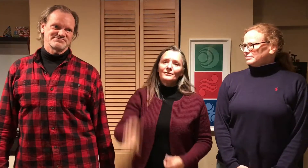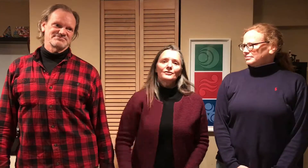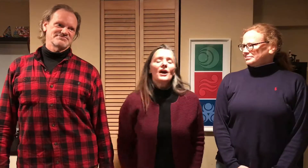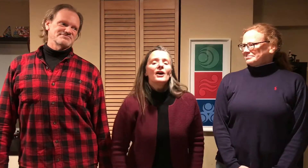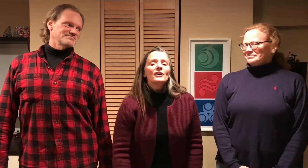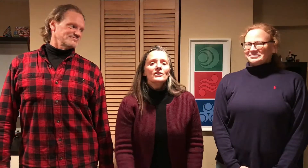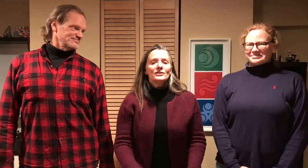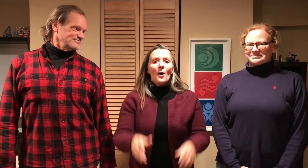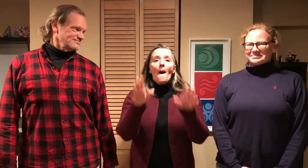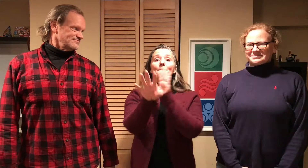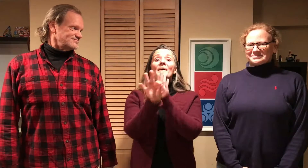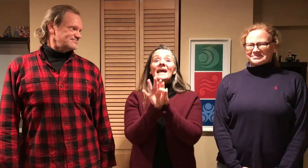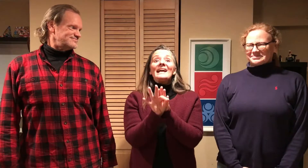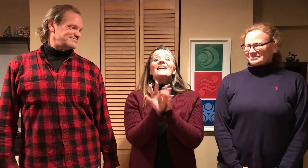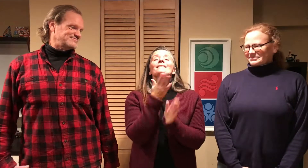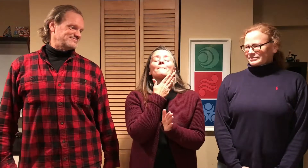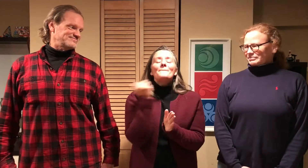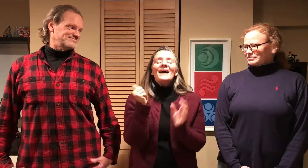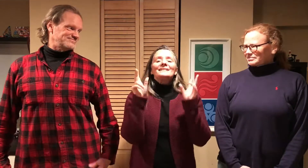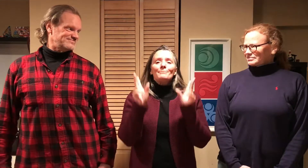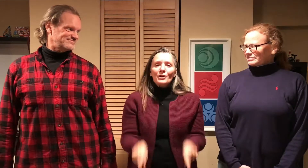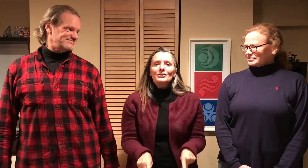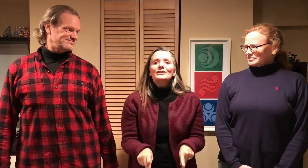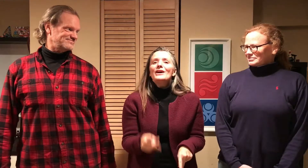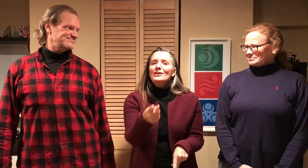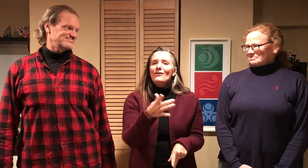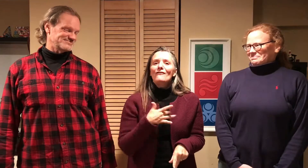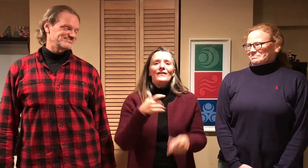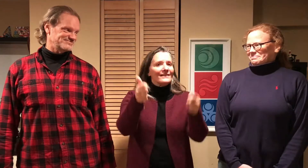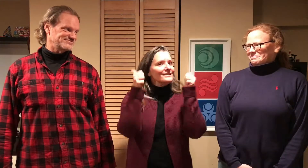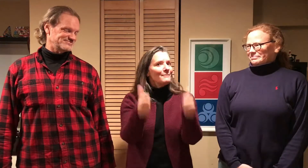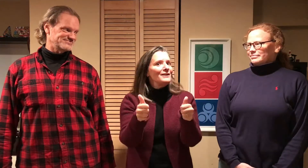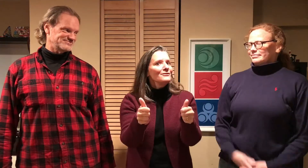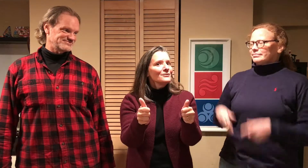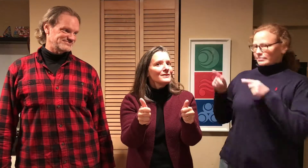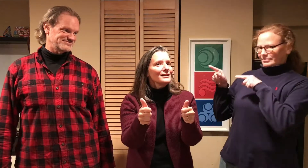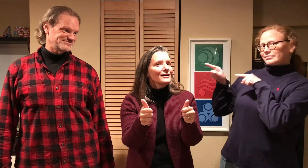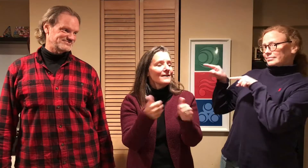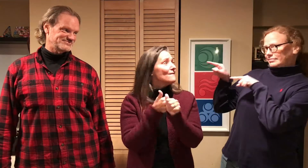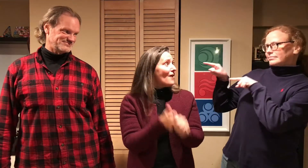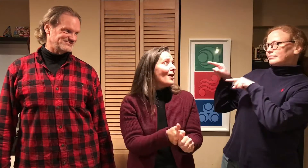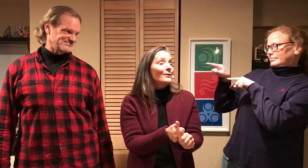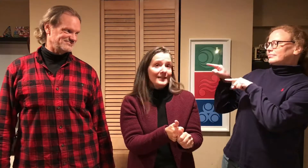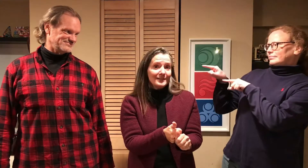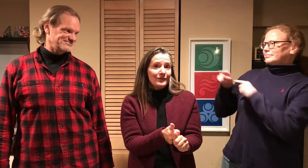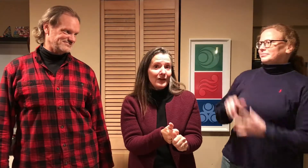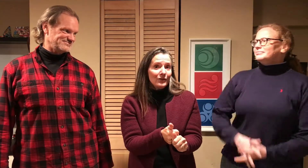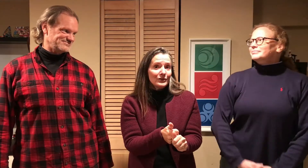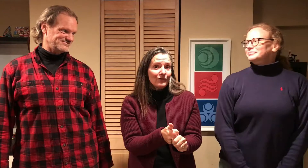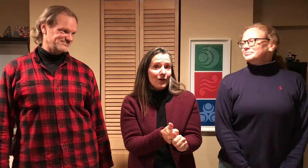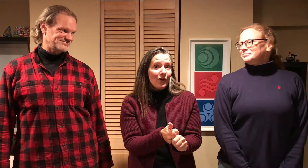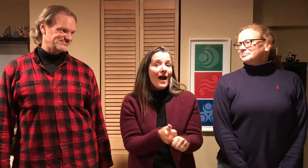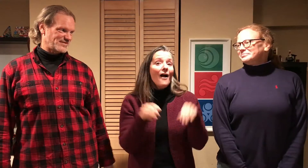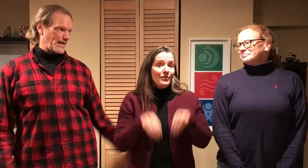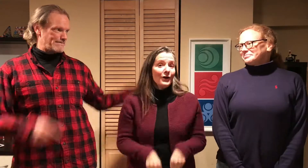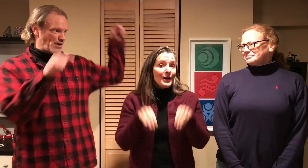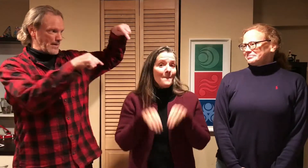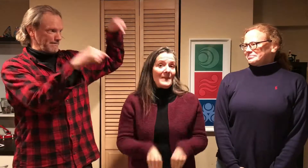risers. So pick the best person that you feel has been doing really good and following this video so far, and they're going to be